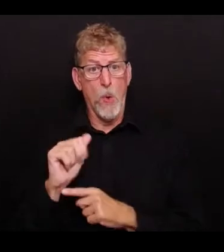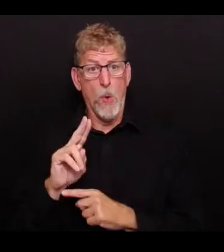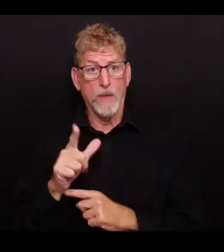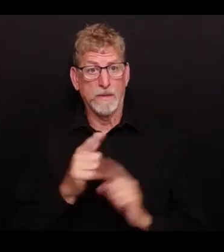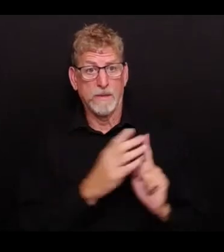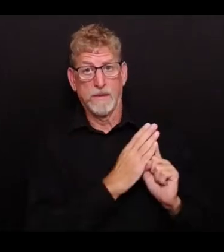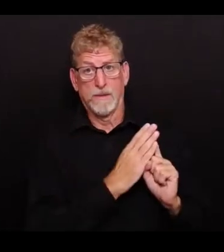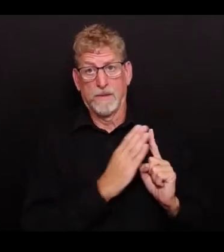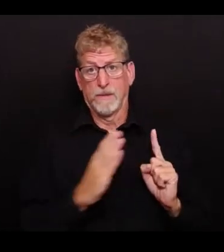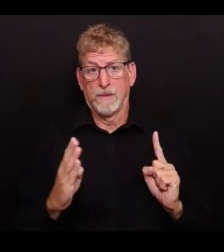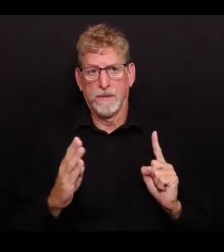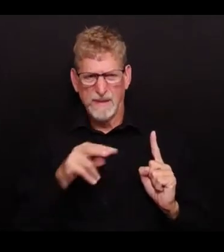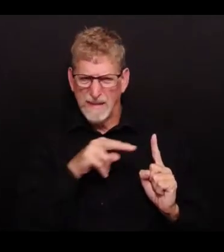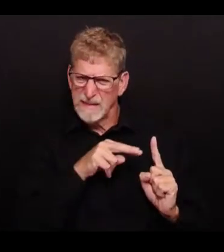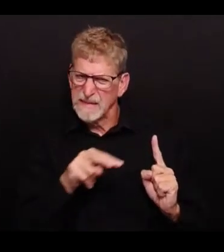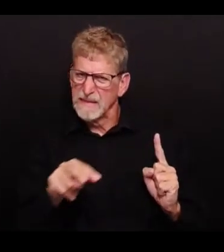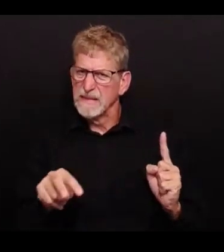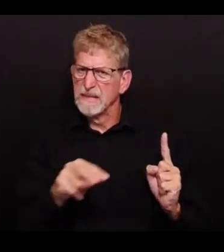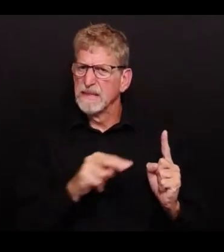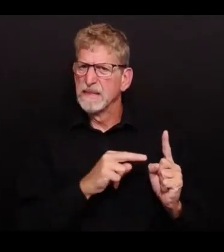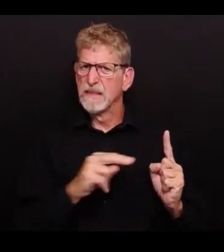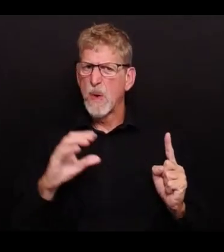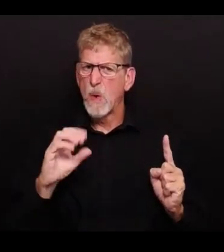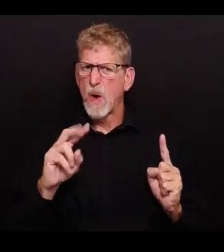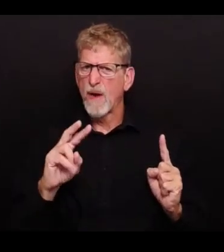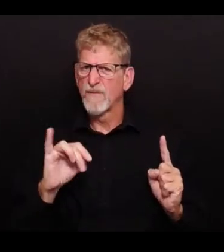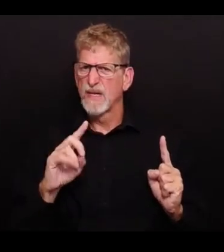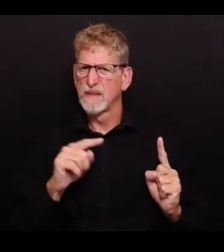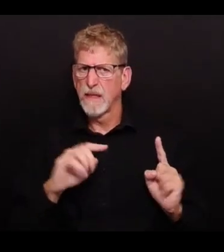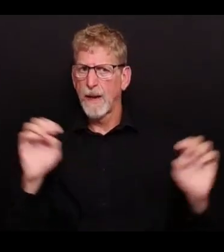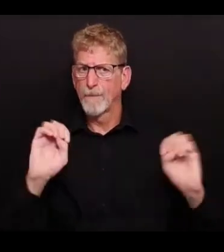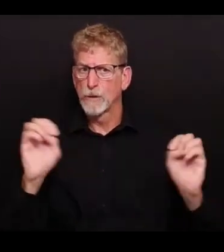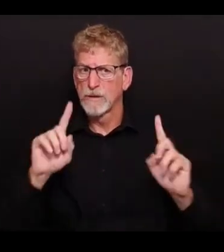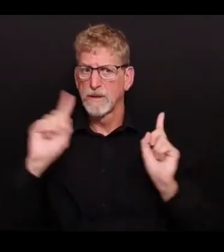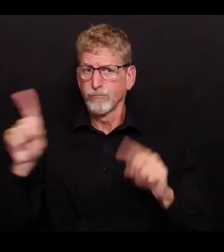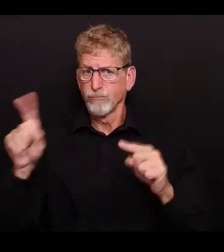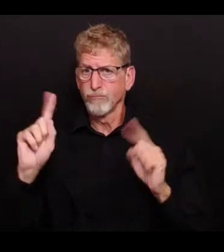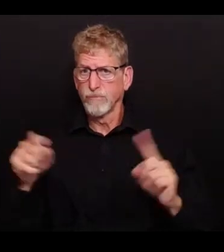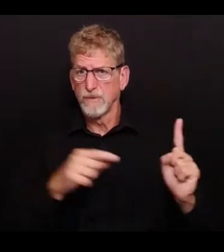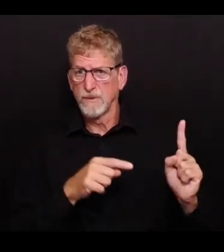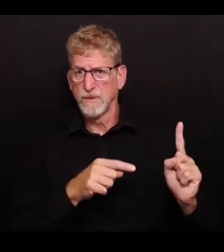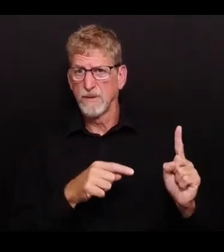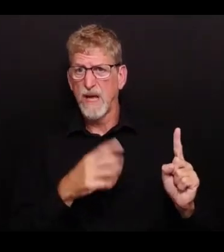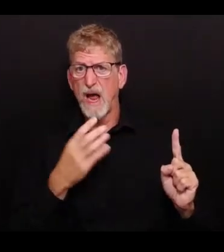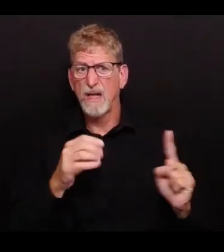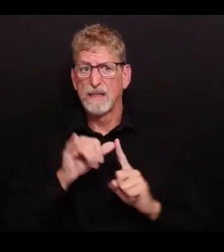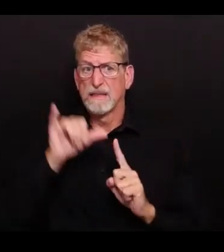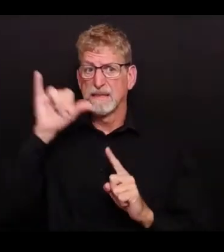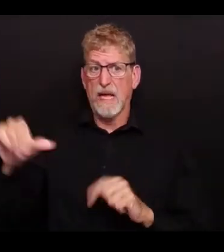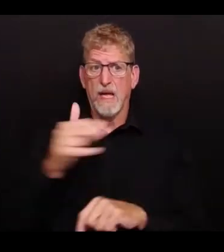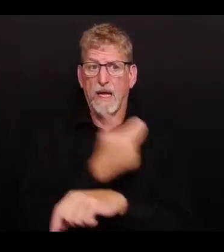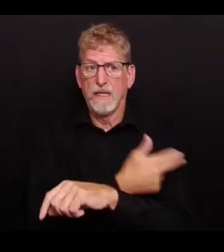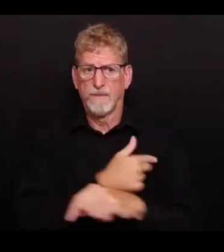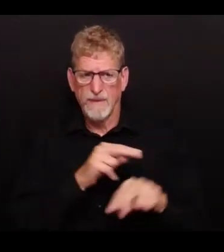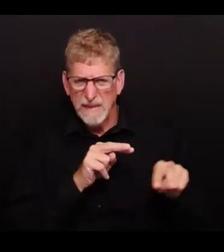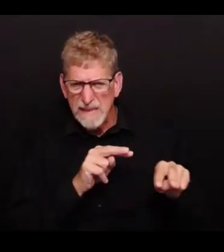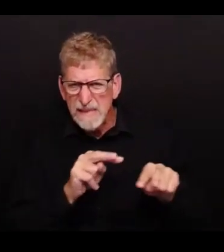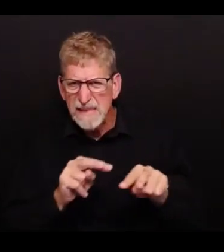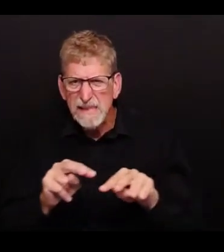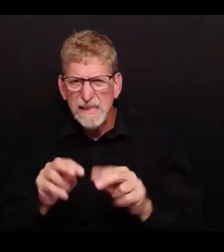that COVID-related emergency department visits and hospital admissions in the states with the